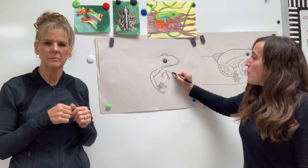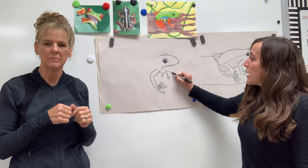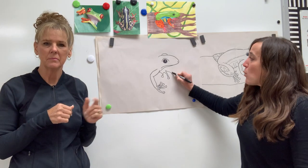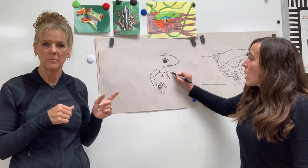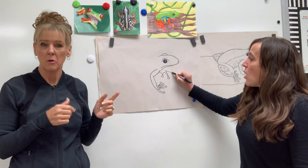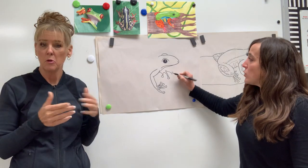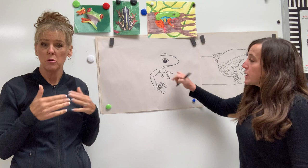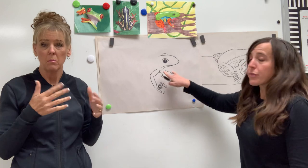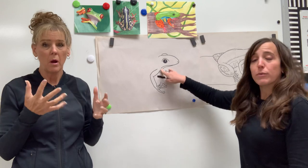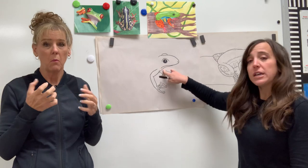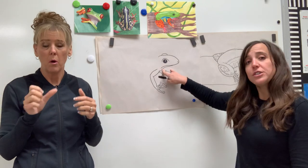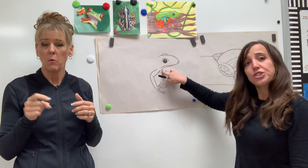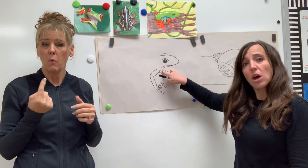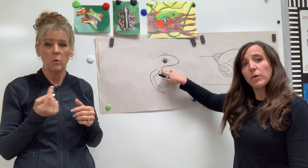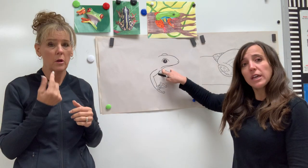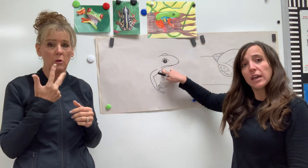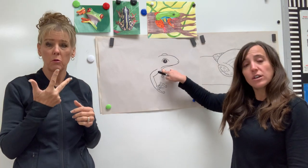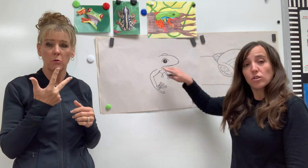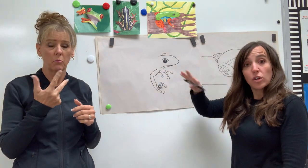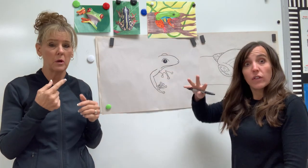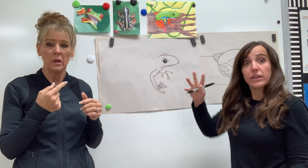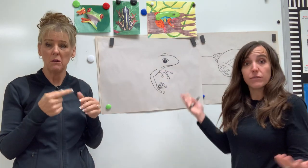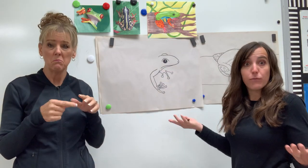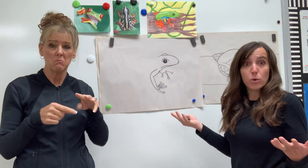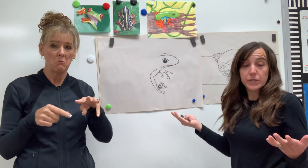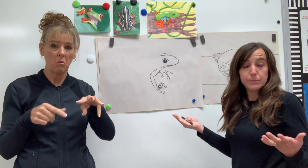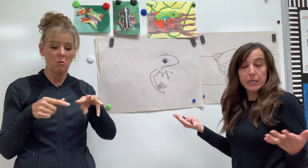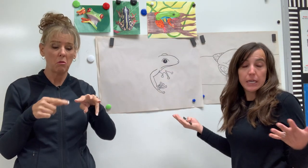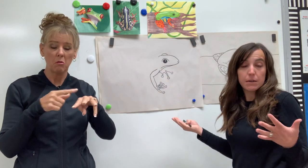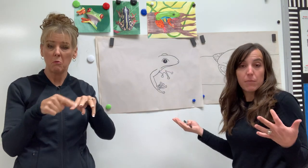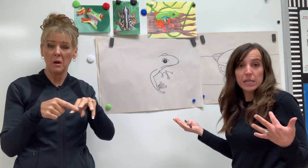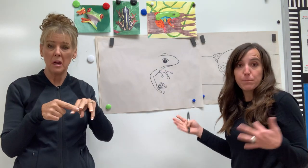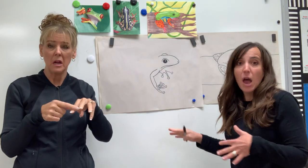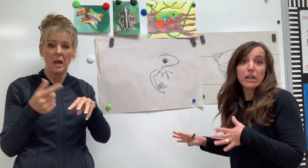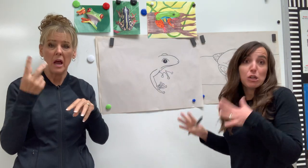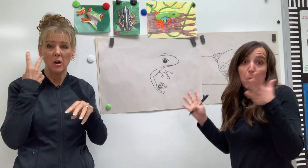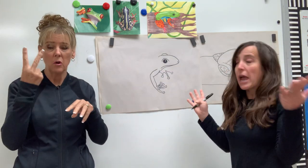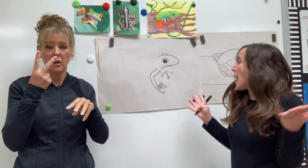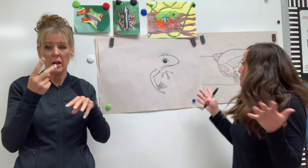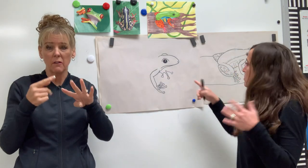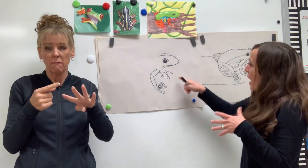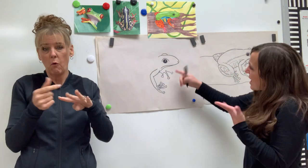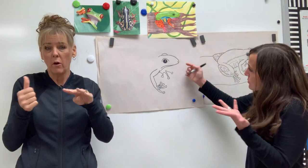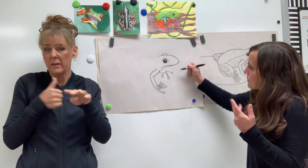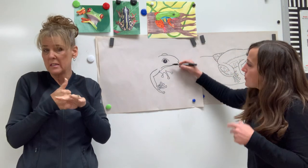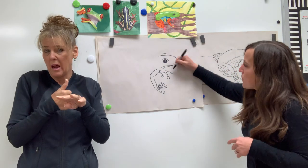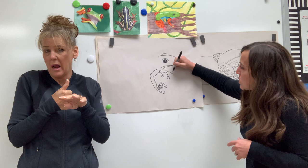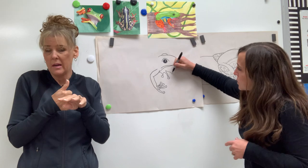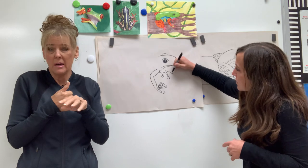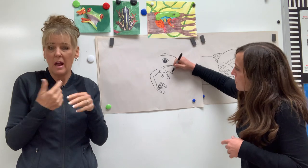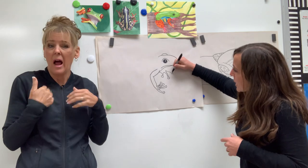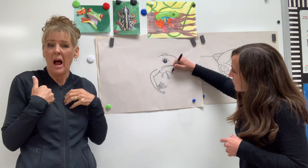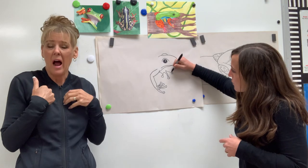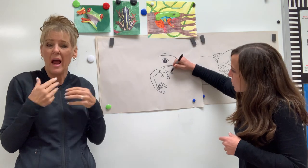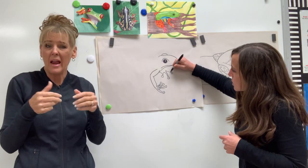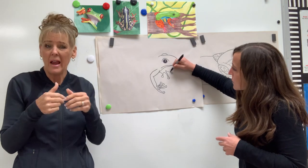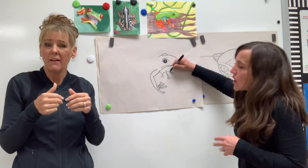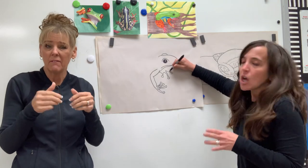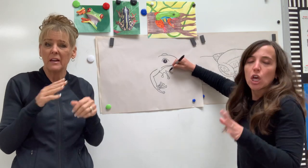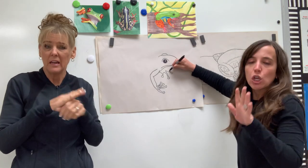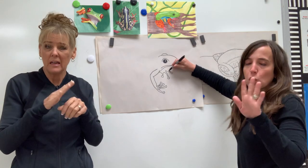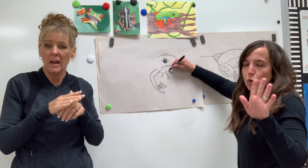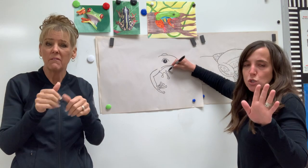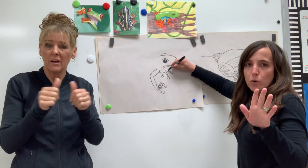And guys, you might want only three showing and it'll look like the fourth is being hidden by his body. You might have room. I have room for four, so I'm gonna make a